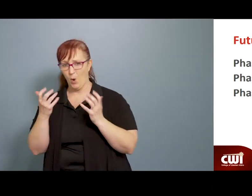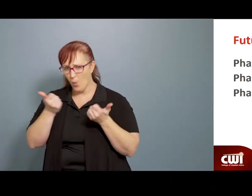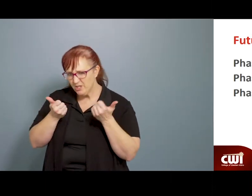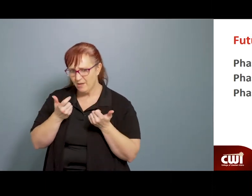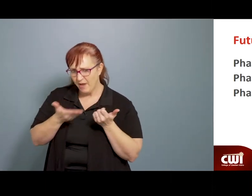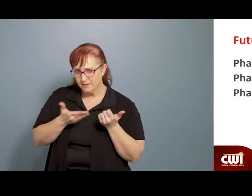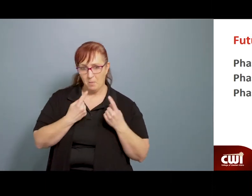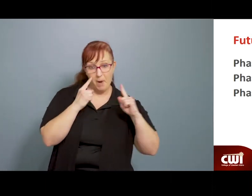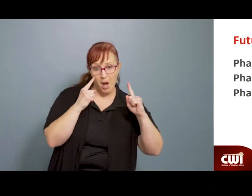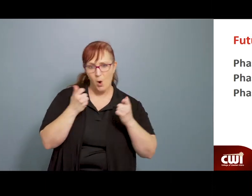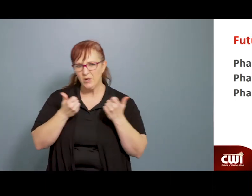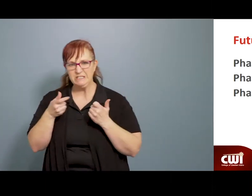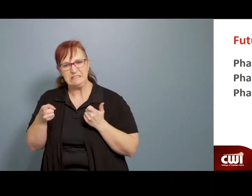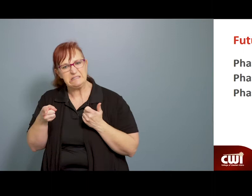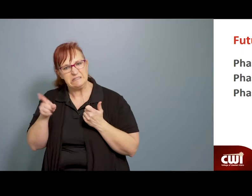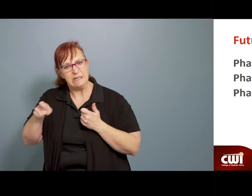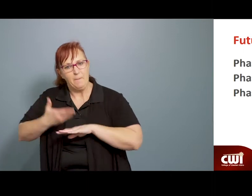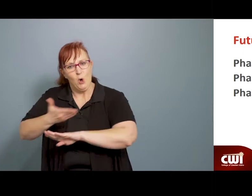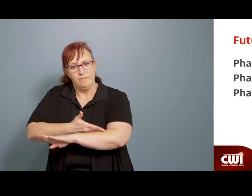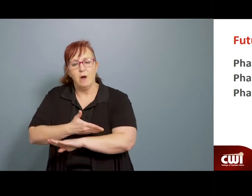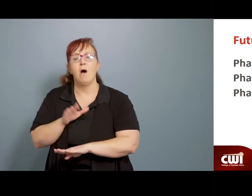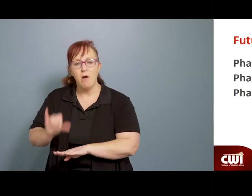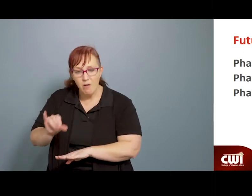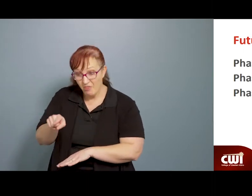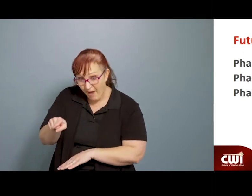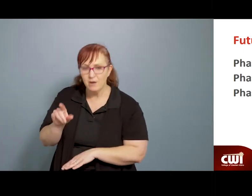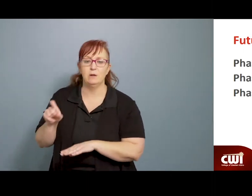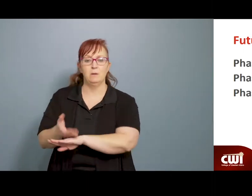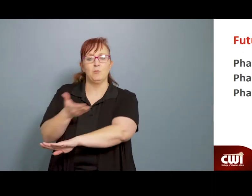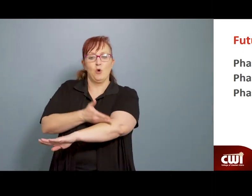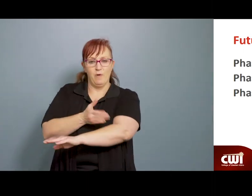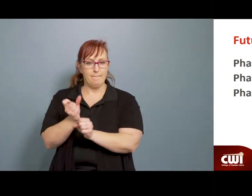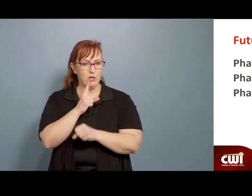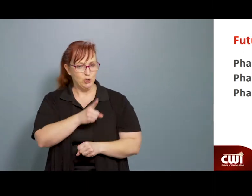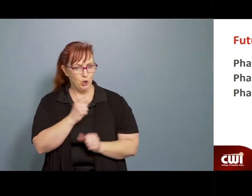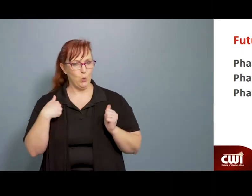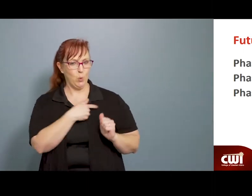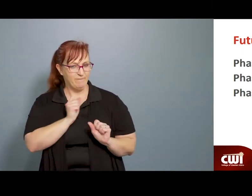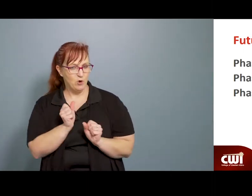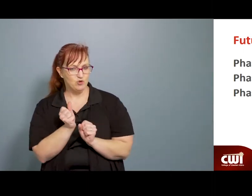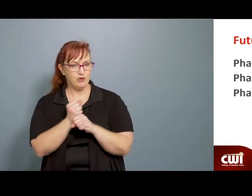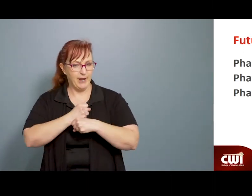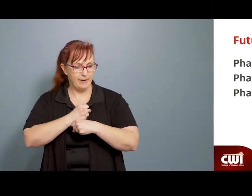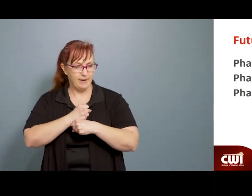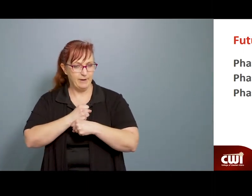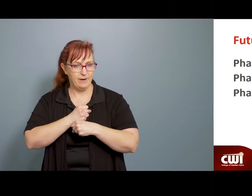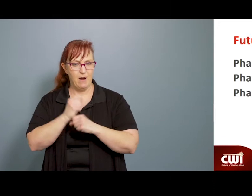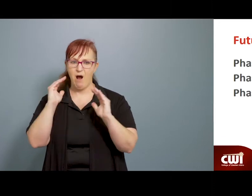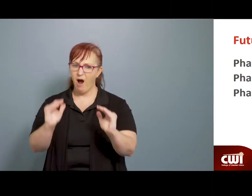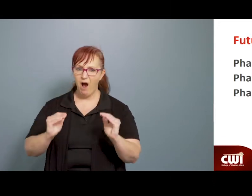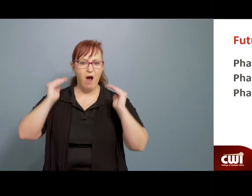better and improve upon in these modalities to ensure that we've created